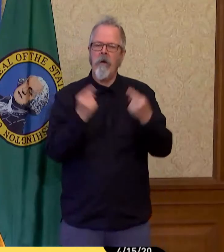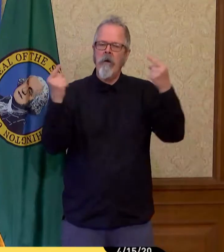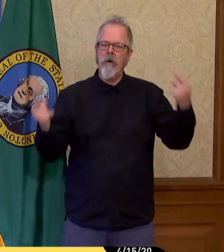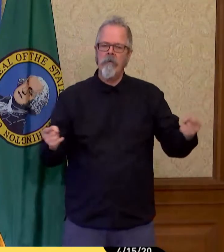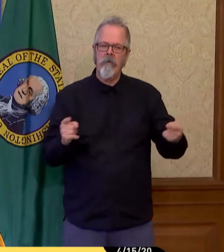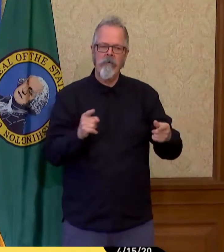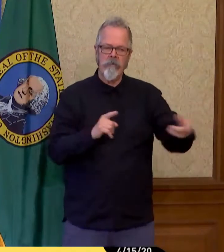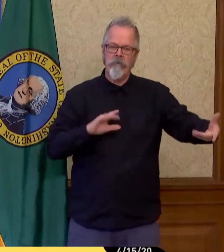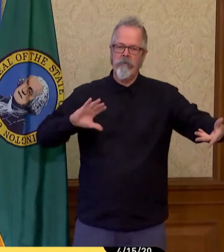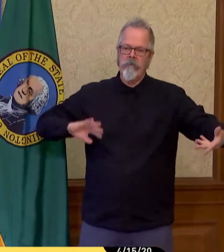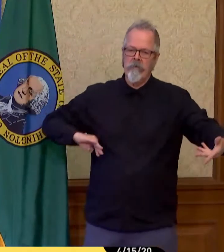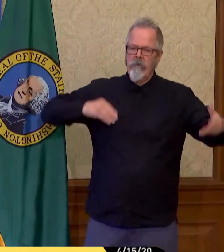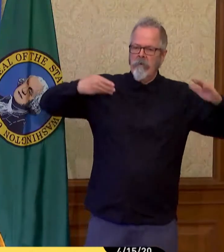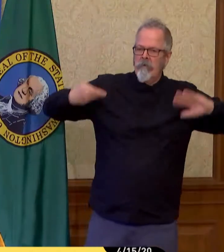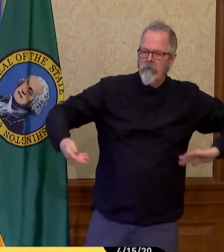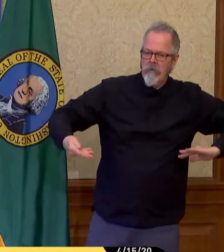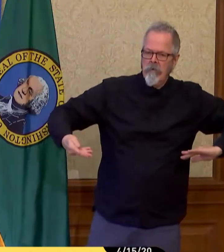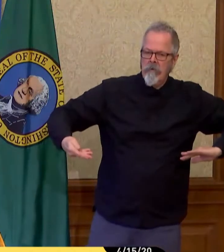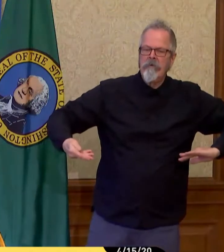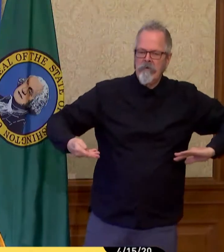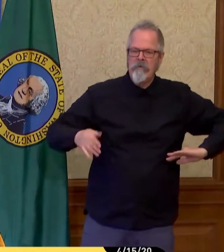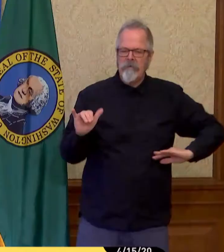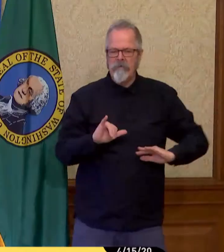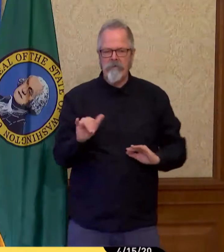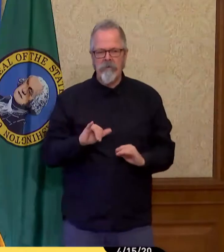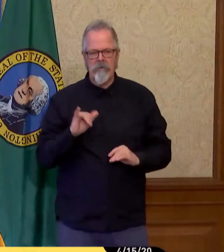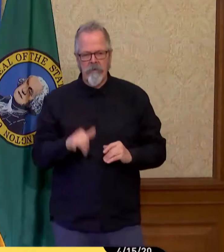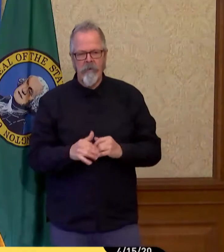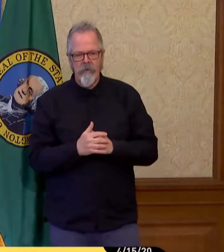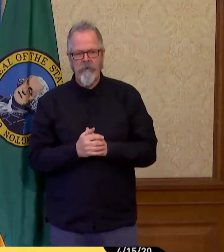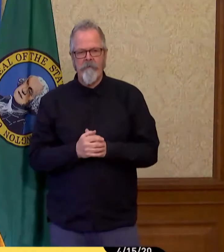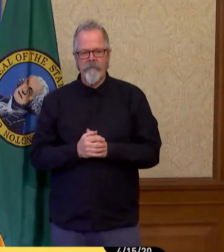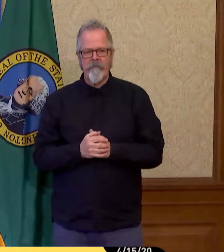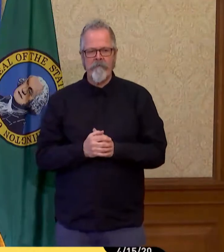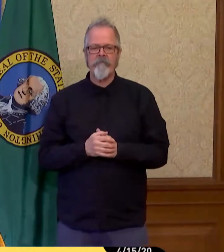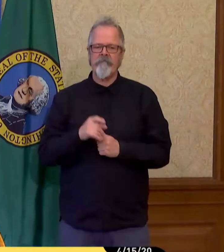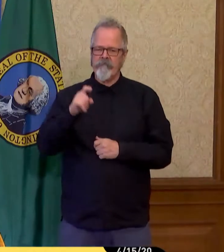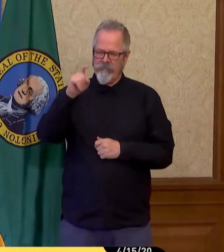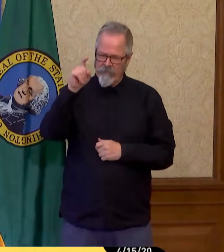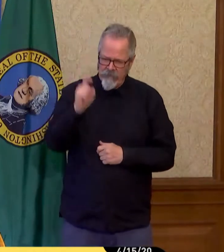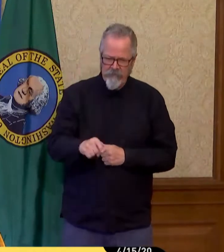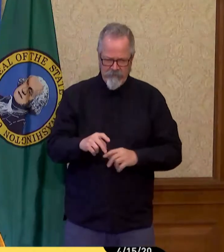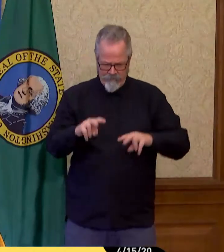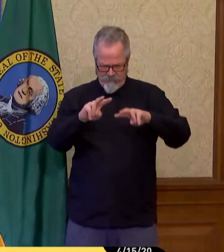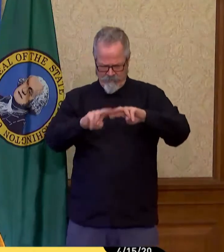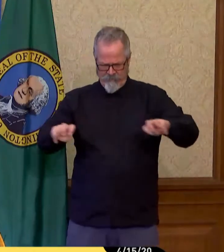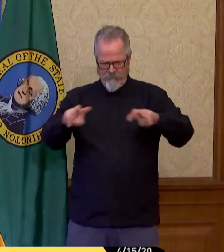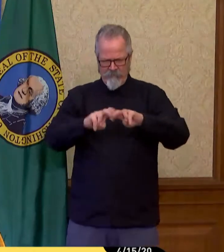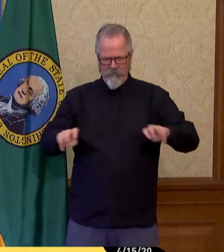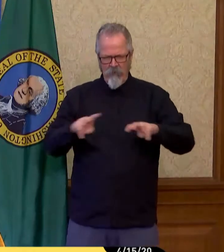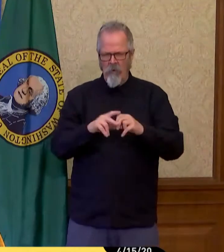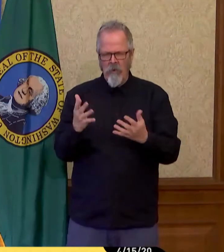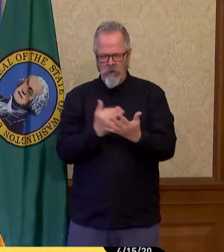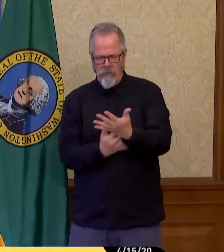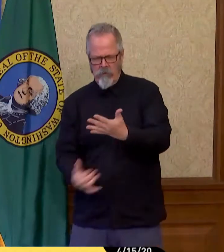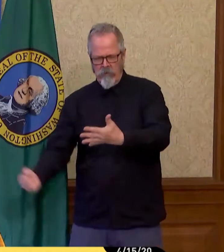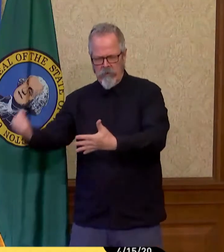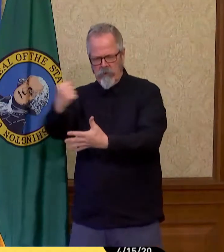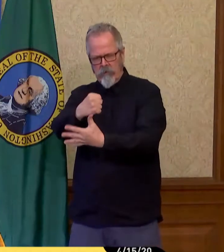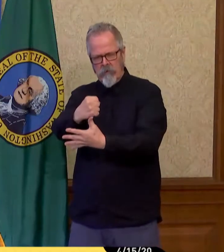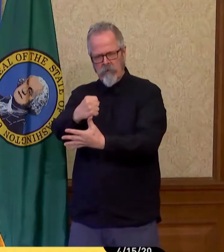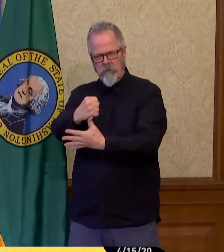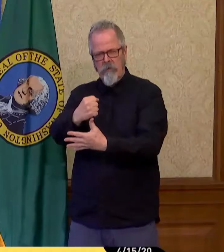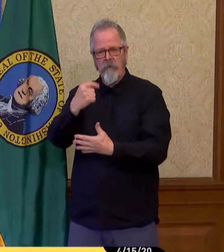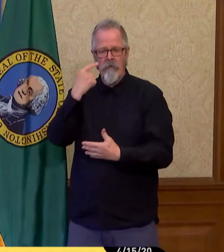essential to our economic and physical and financial health, and then working out to the periphery of things that might